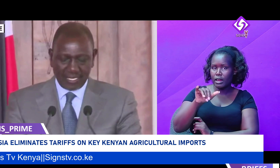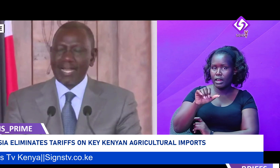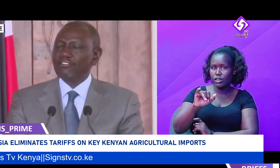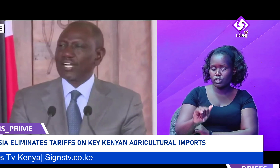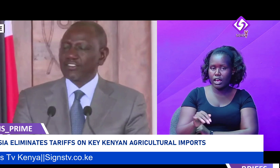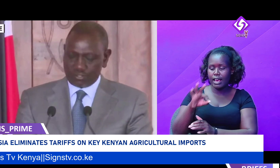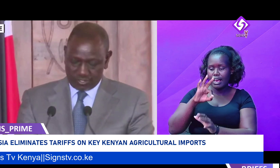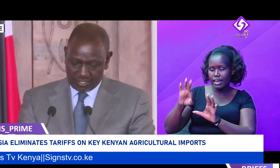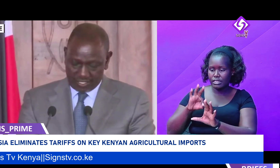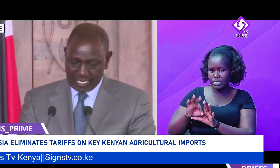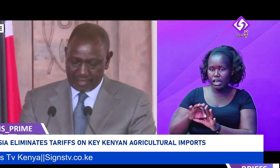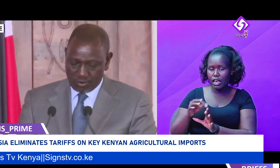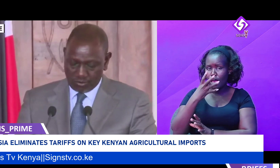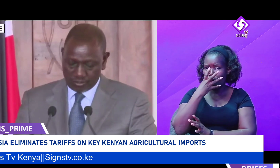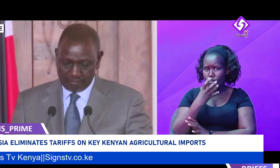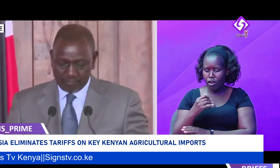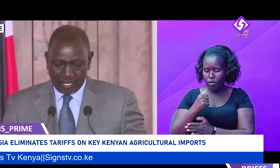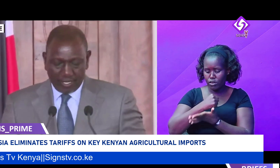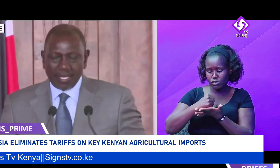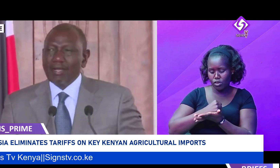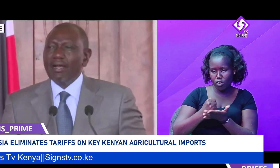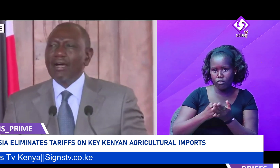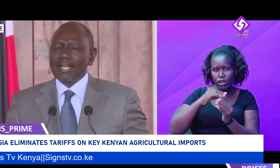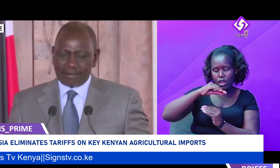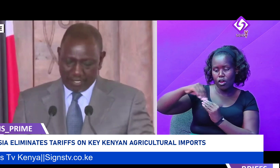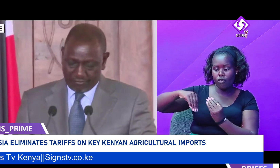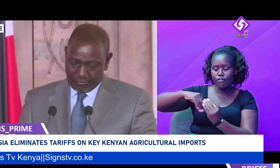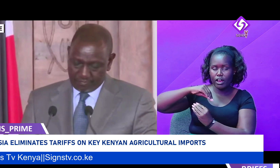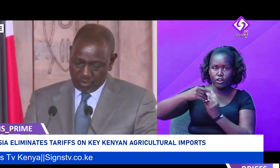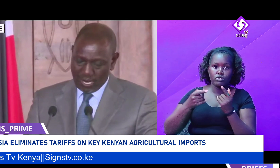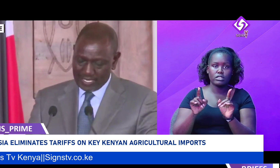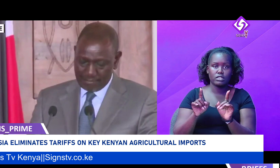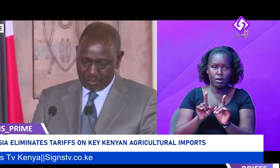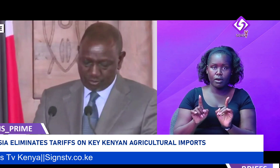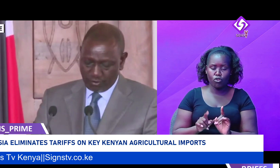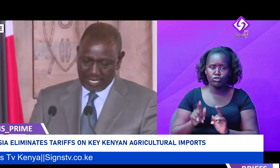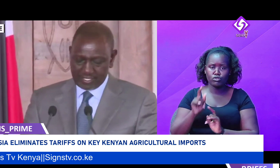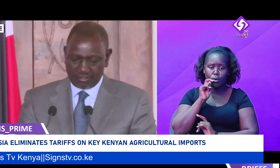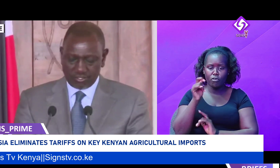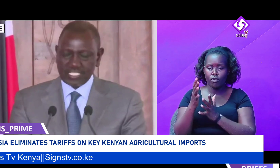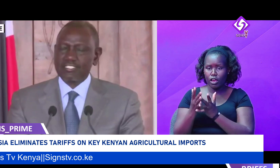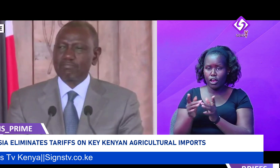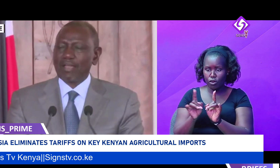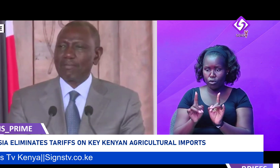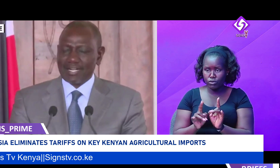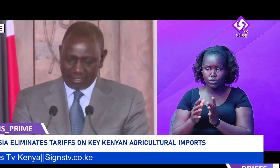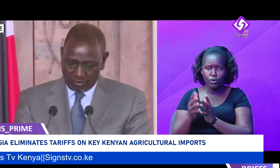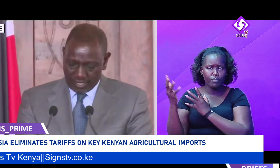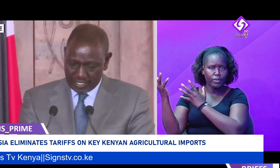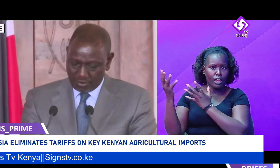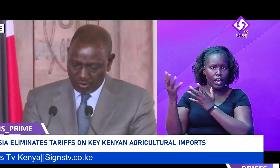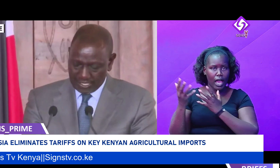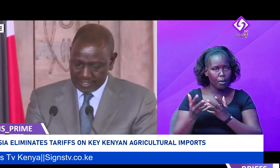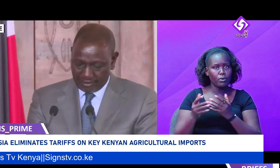flowers, avocados, titanium ores, and beef, while imports from Malaysia consist primarily